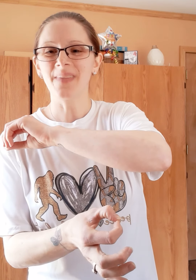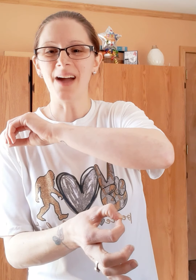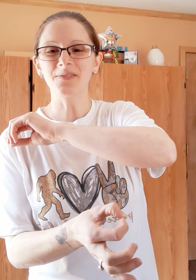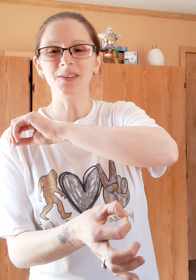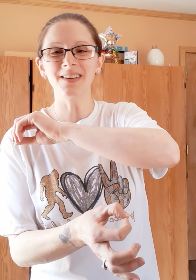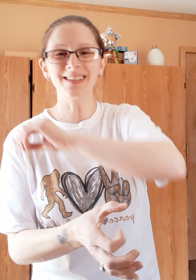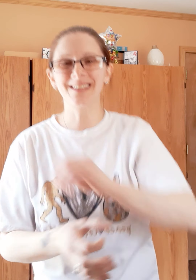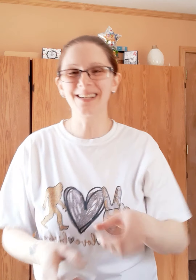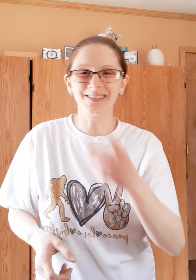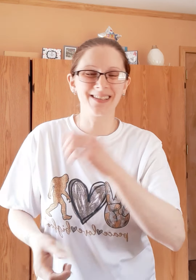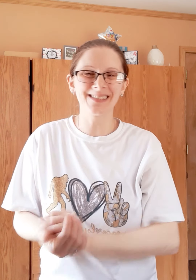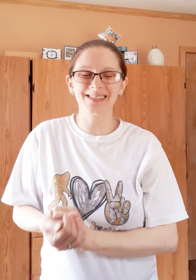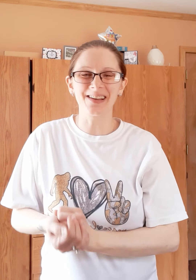have to look, gentleness,